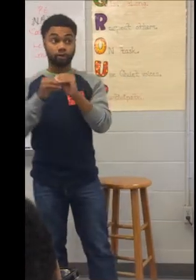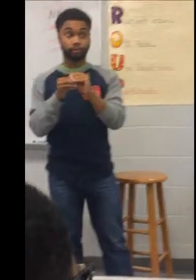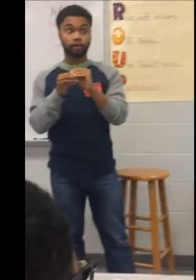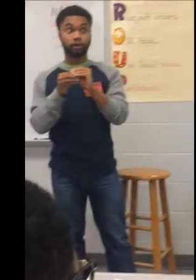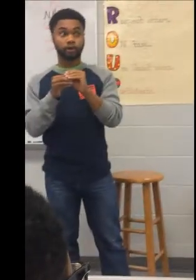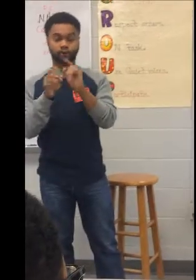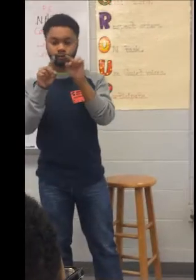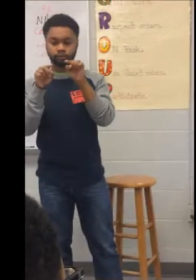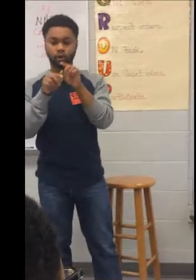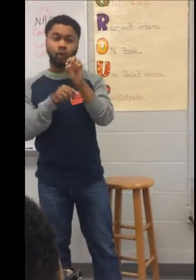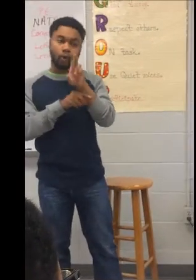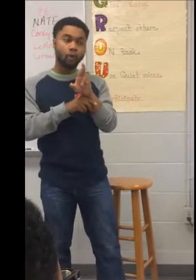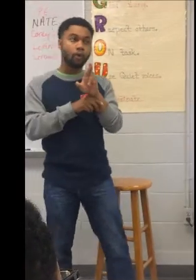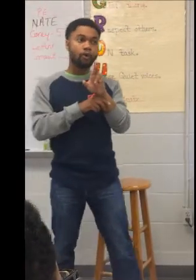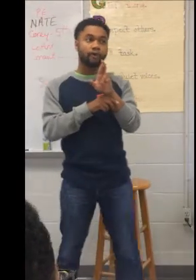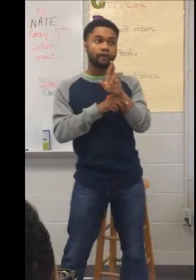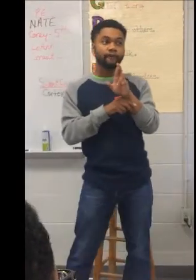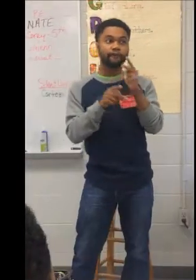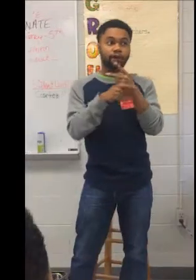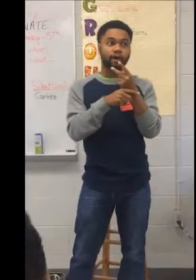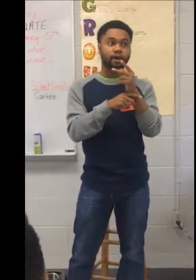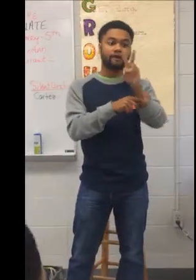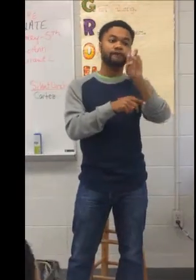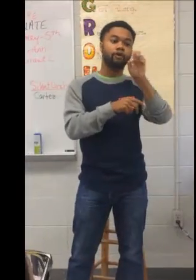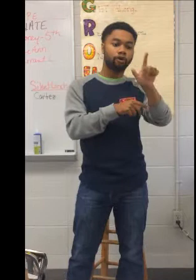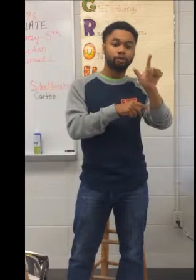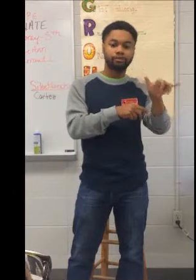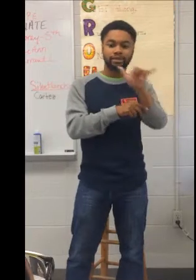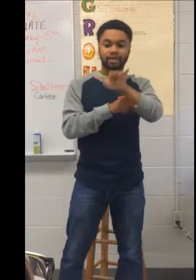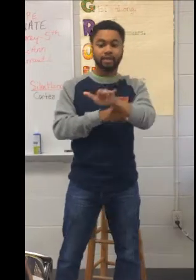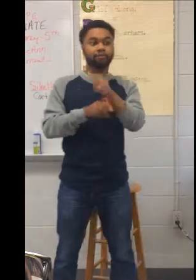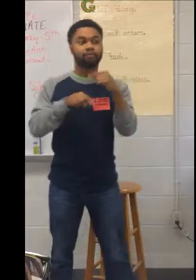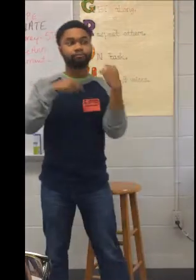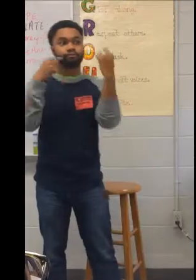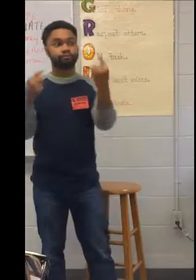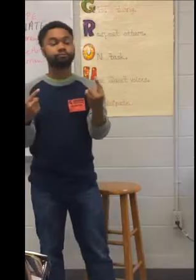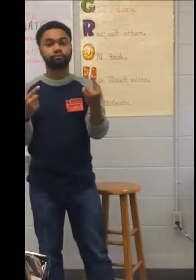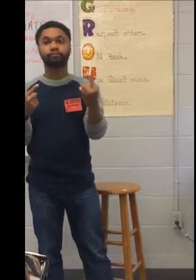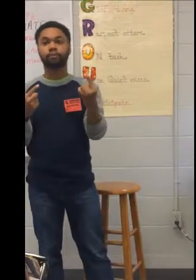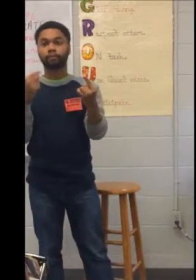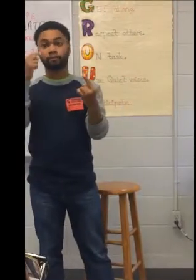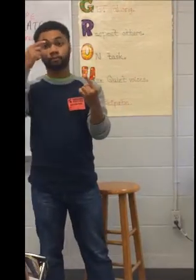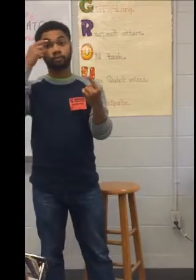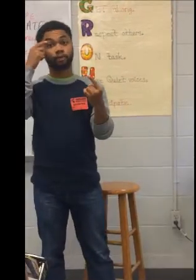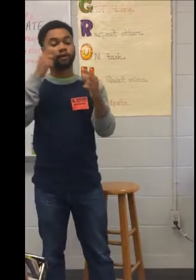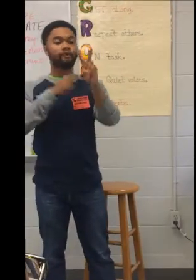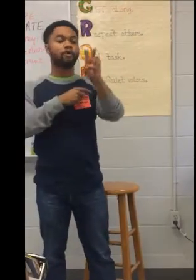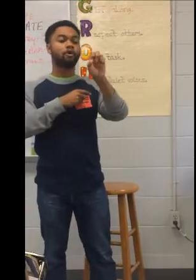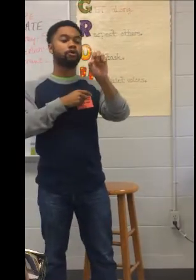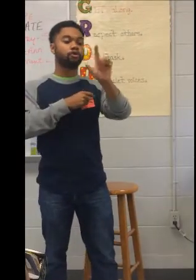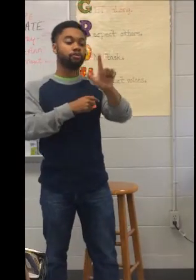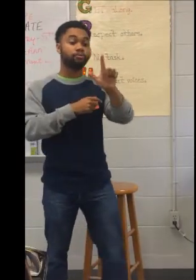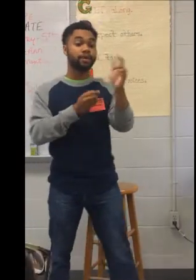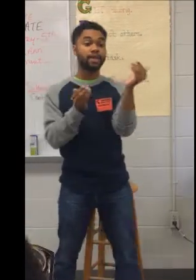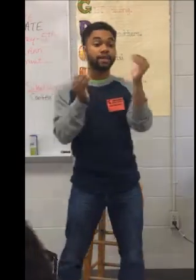can find volume how we've always found volume, which would be what, ladies and gentlemen? Volume equals Length times width